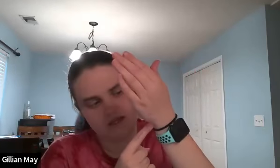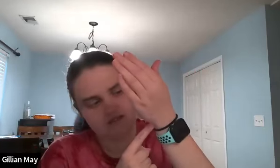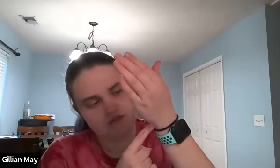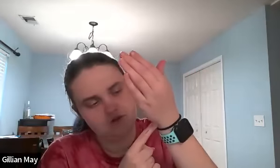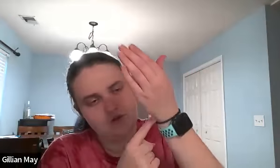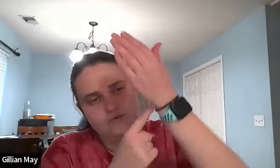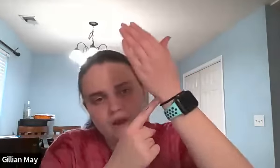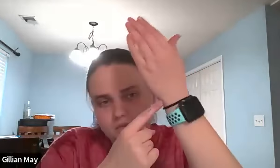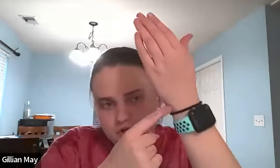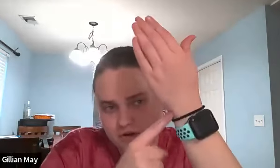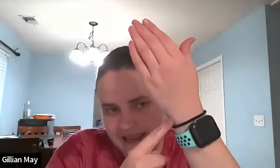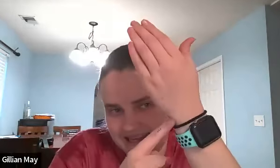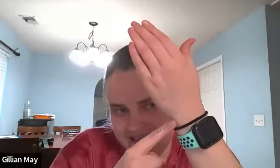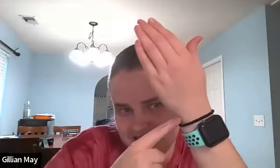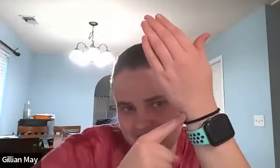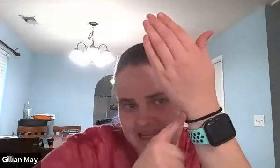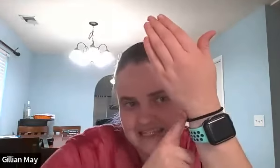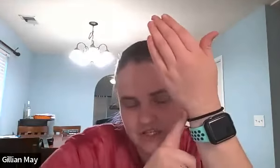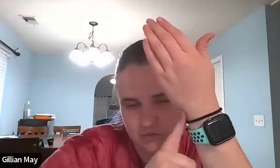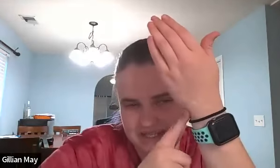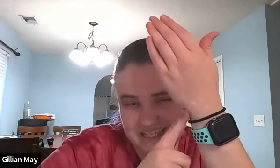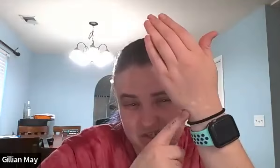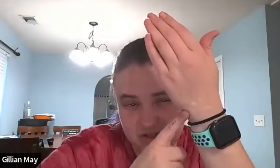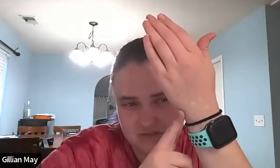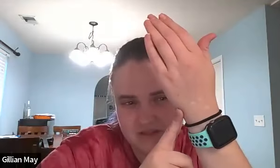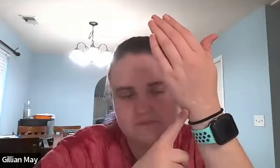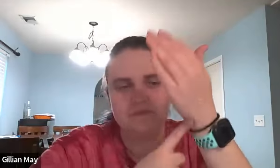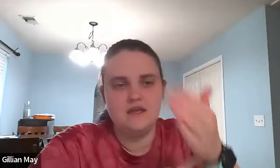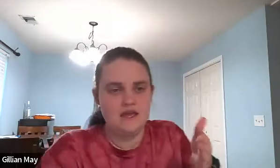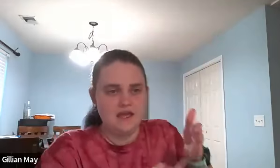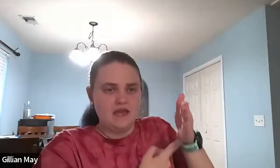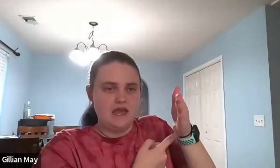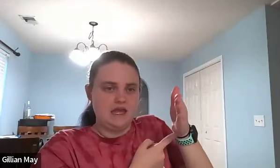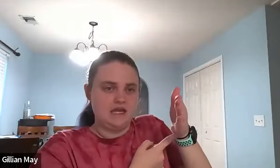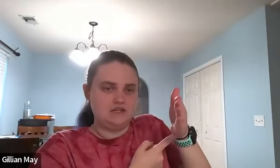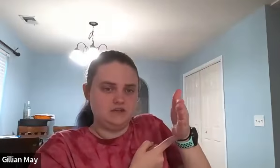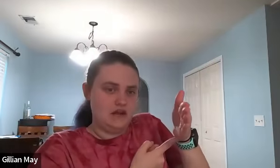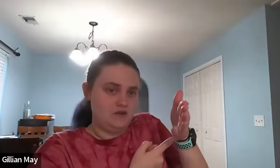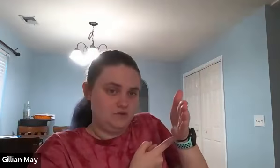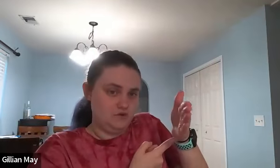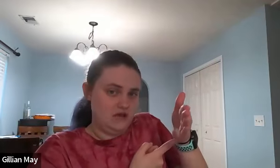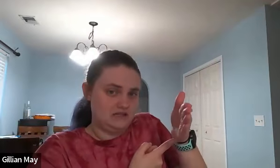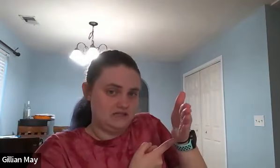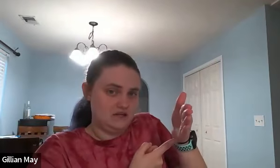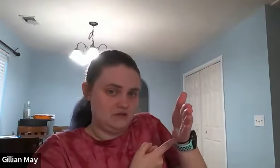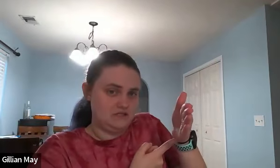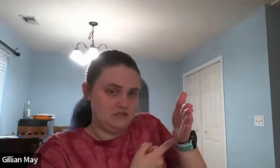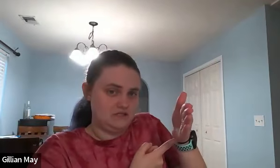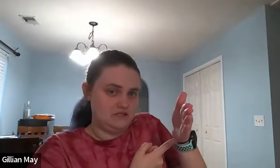right where your hand ends and your wrist starts, really. And you're going to have your hand sideways, and you're going